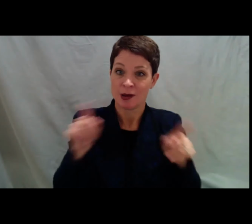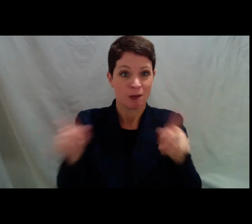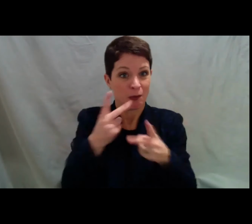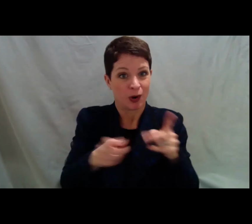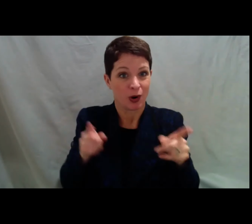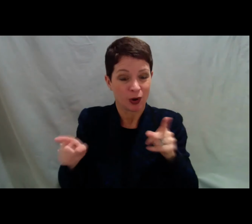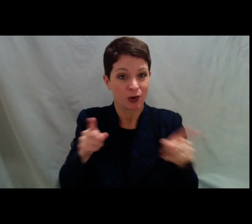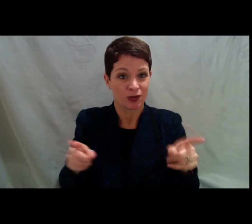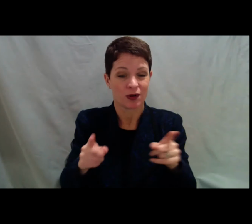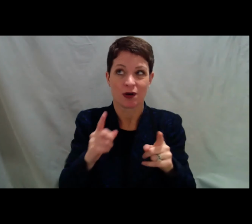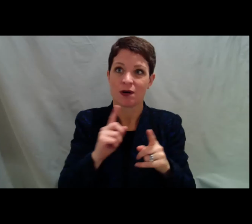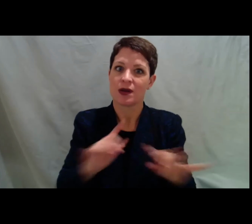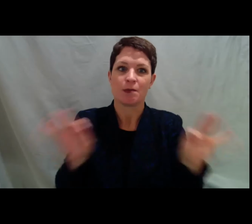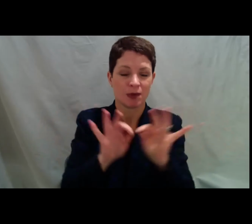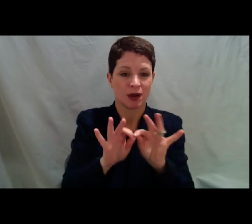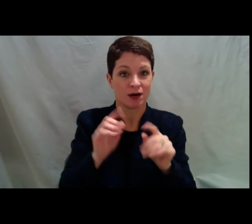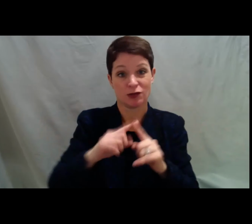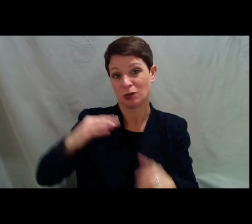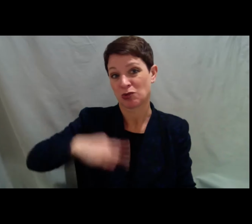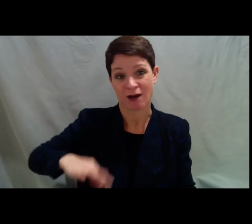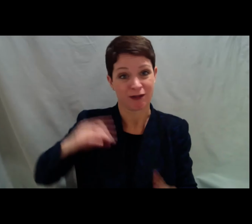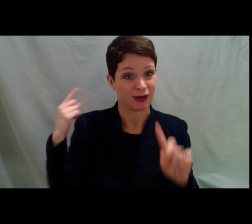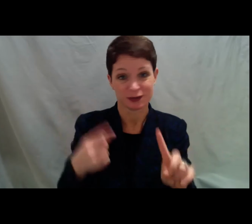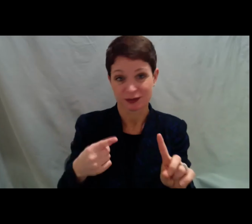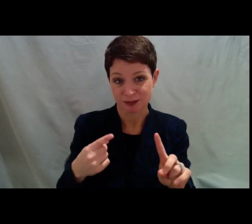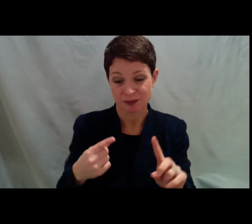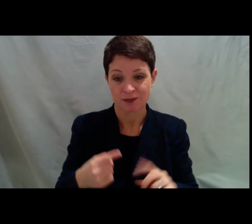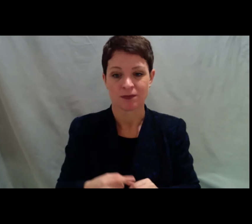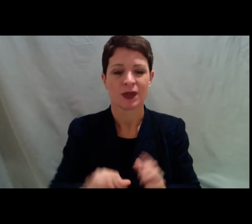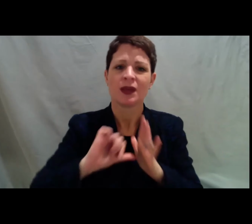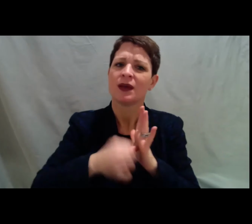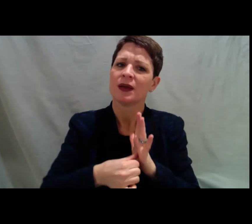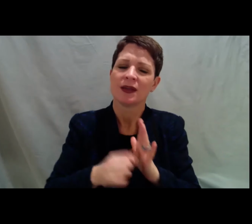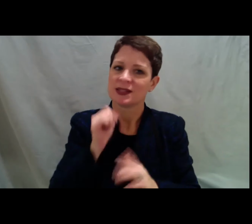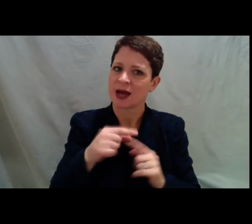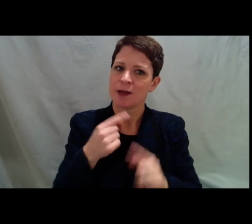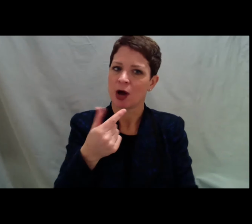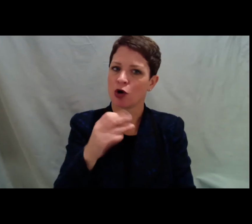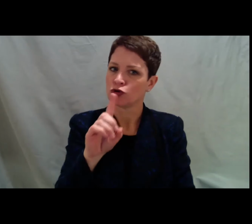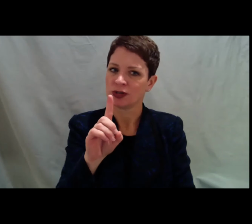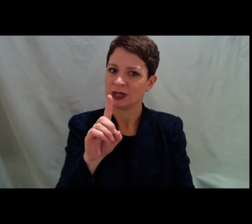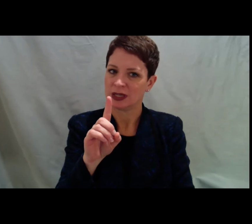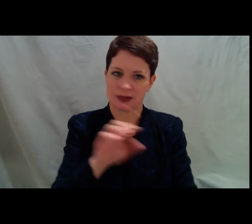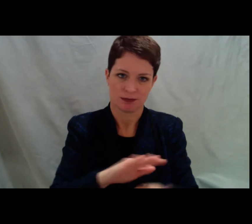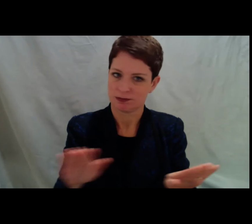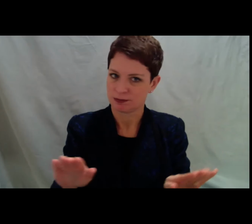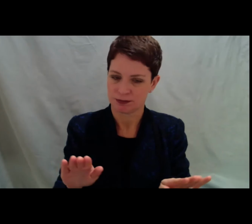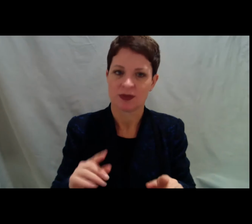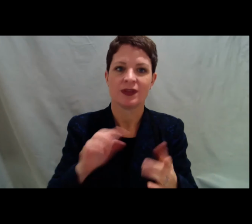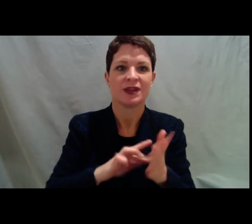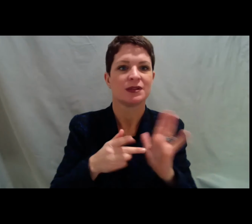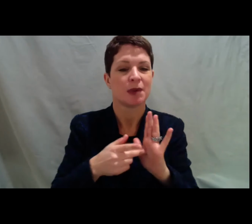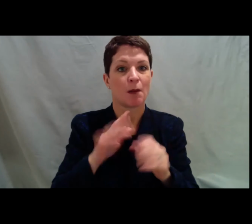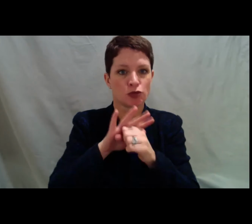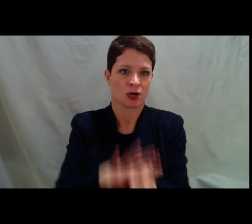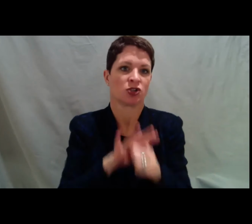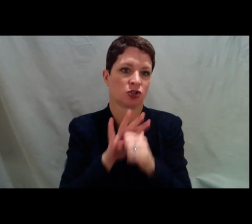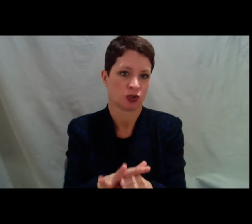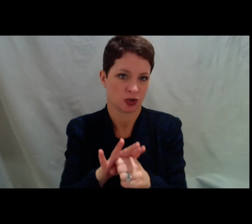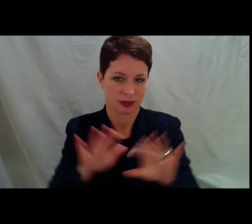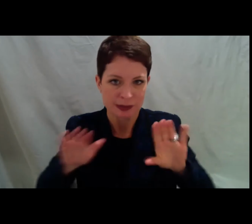the imperative to profit. I want to stress, this isn't a matter of greed. This is a matter of pressure.